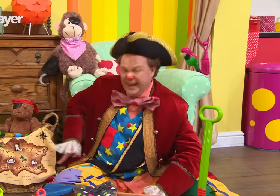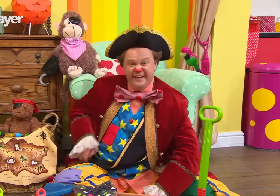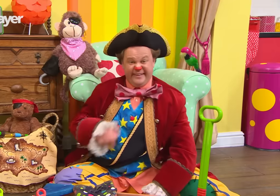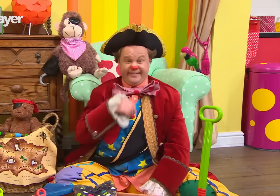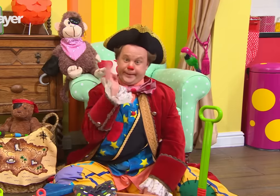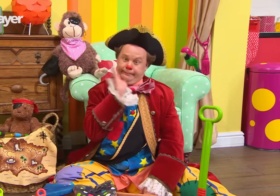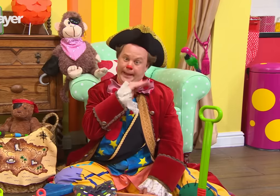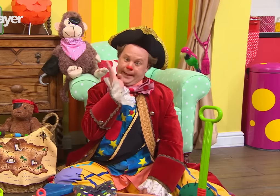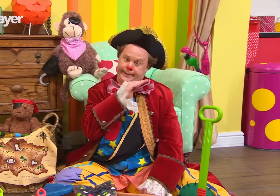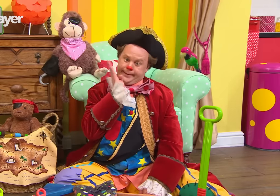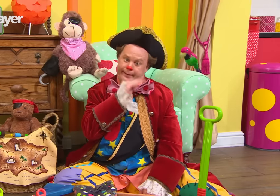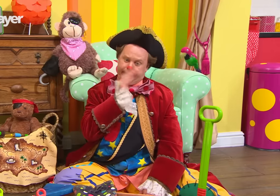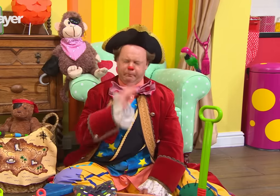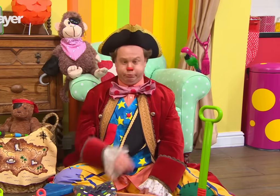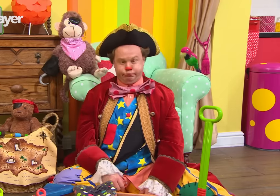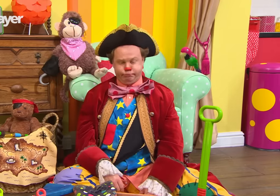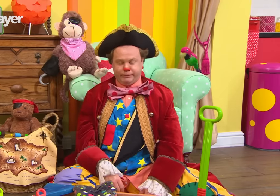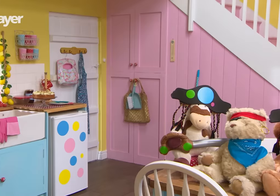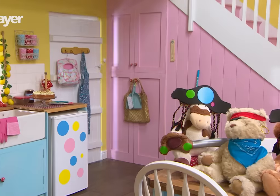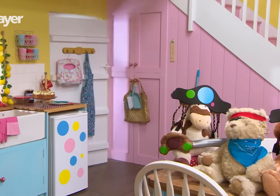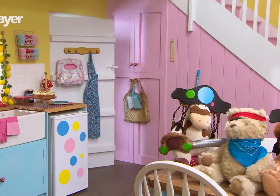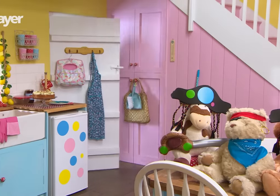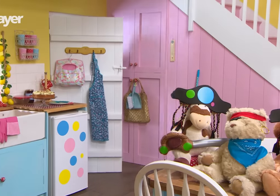It's a smelly sock! Okay.